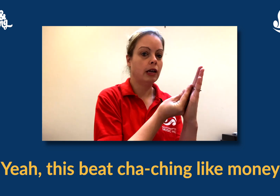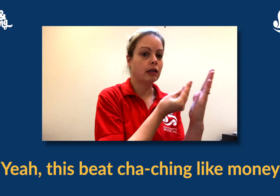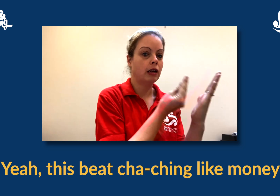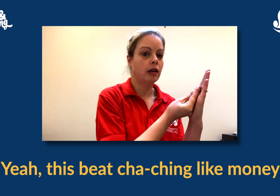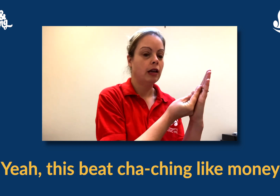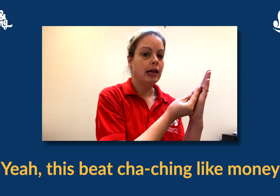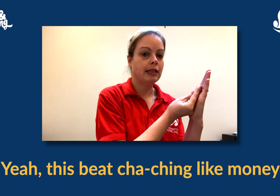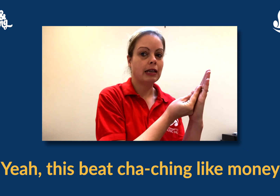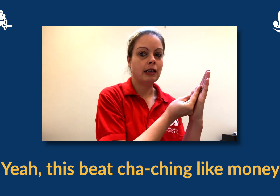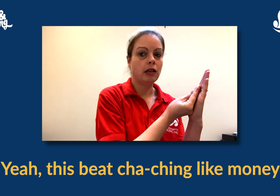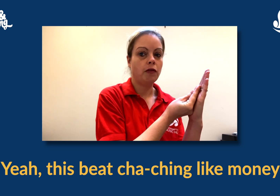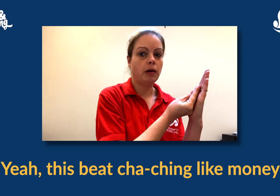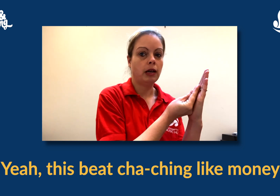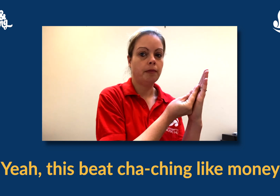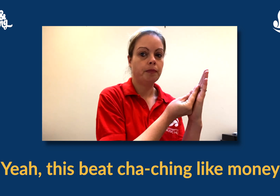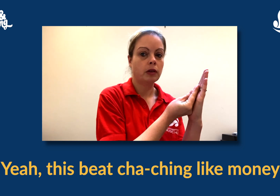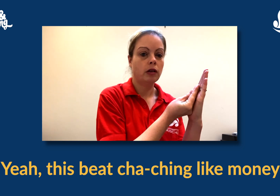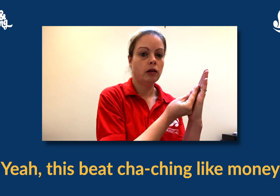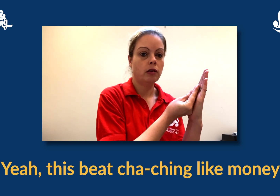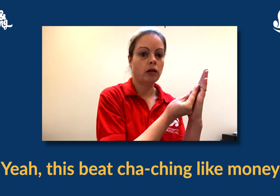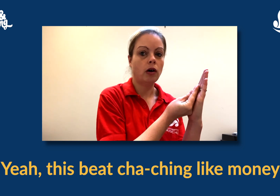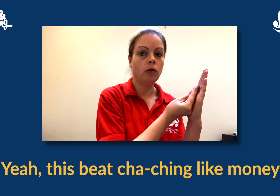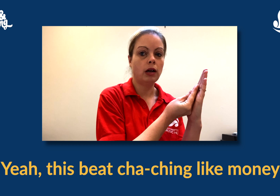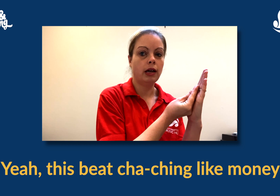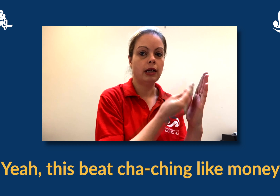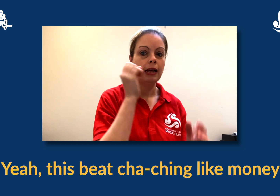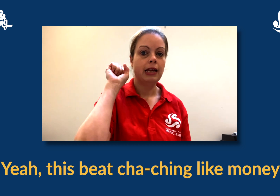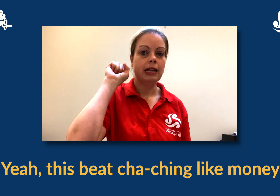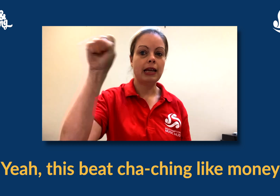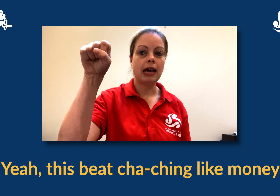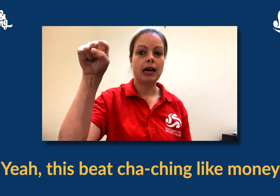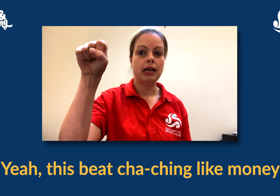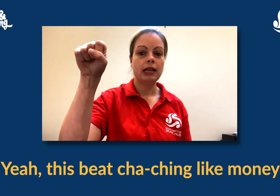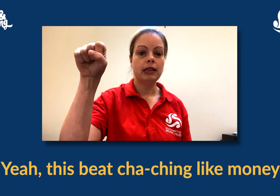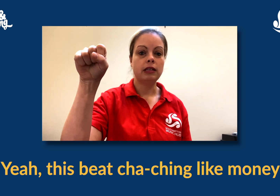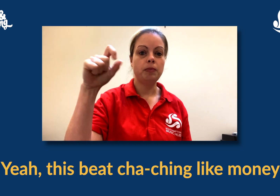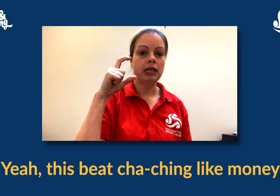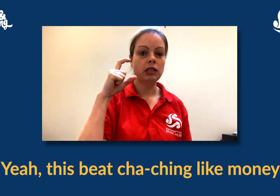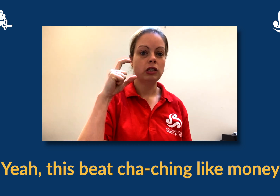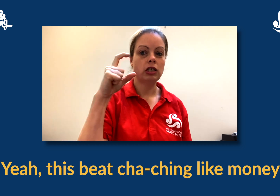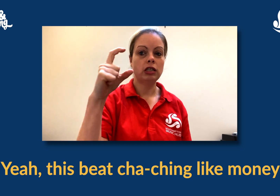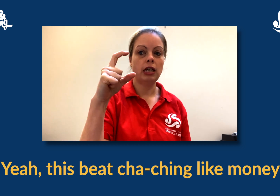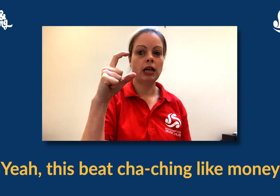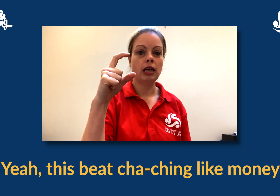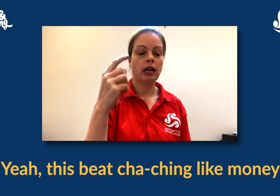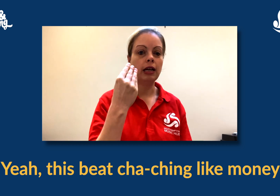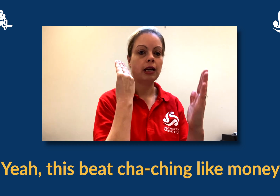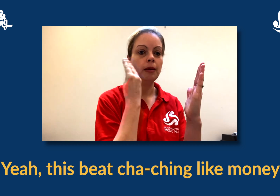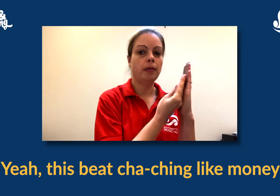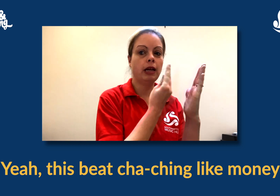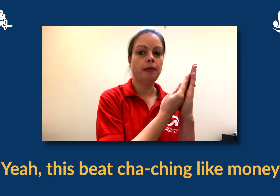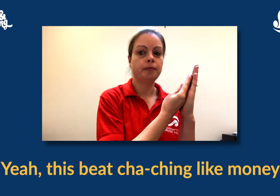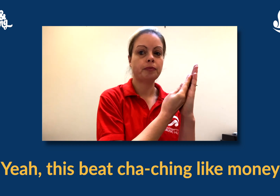of your hand is going to hit against it for money. So the whole line, yeah, this beat cha-ching